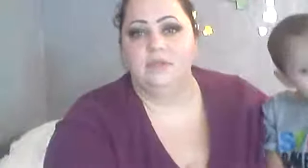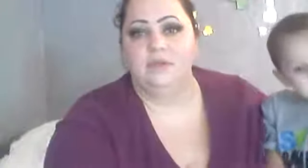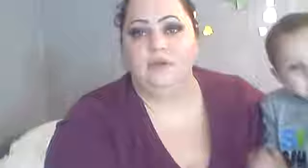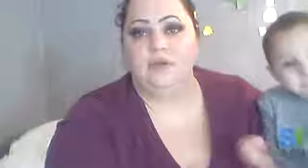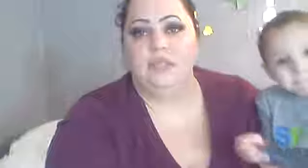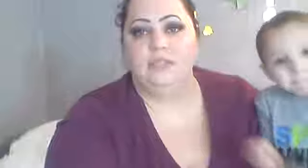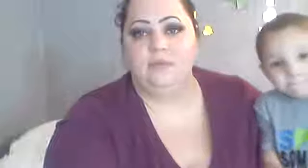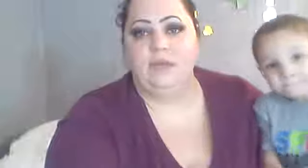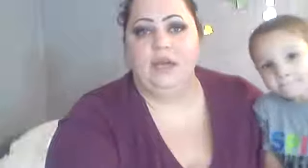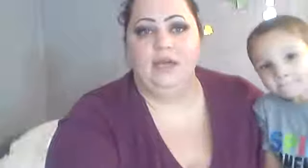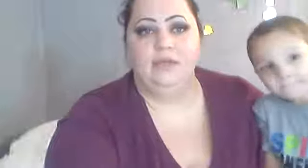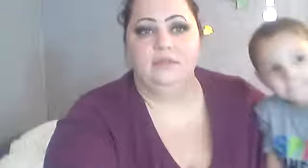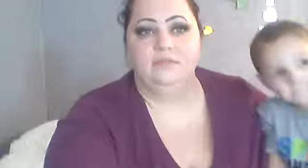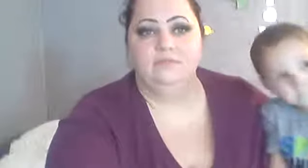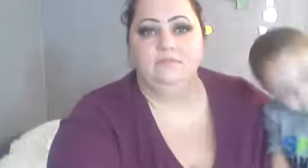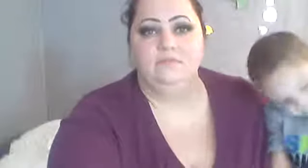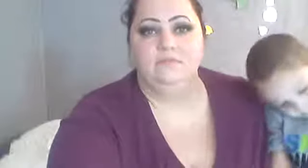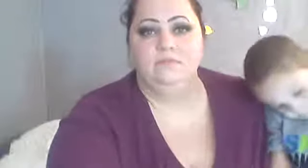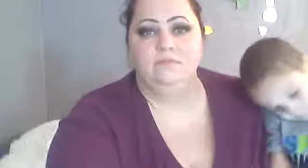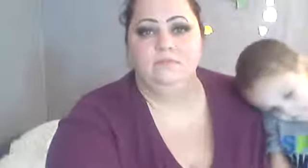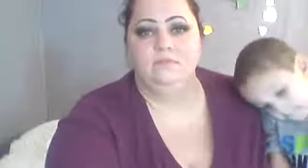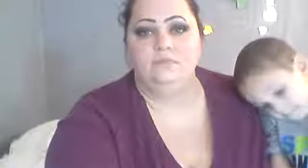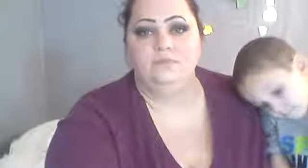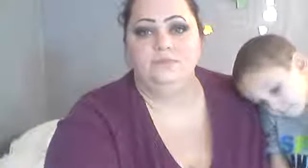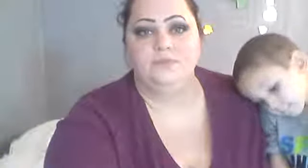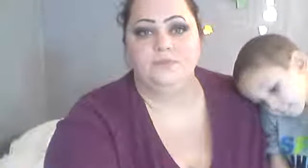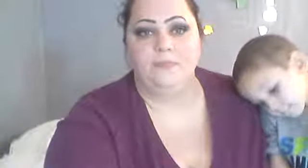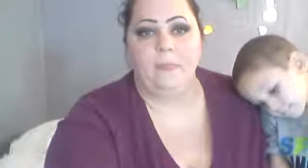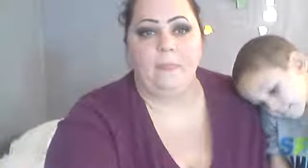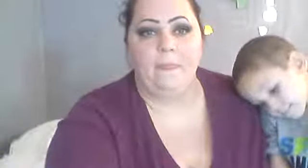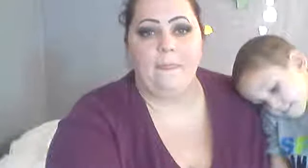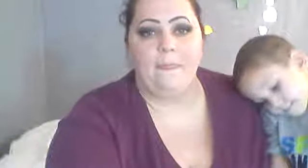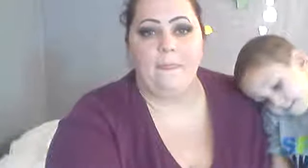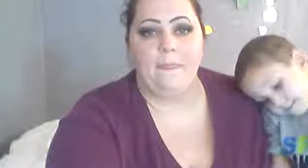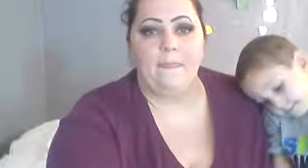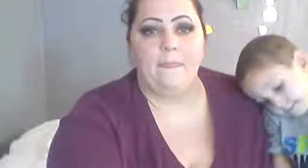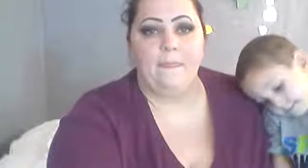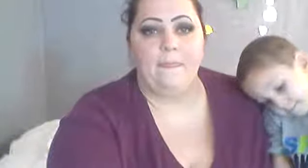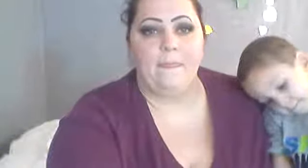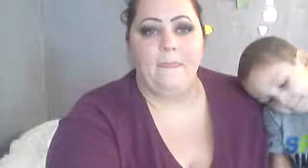ad. Okay, let's skip the ad.